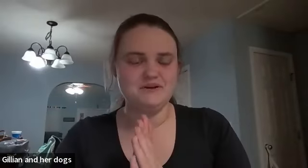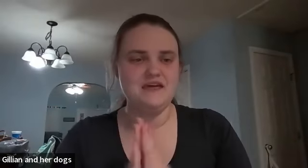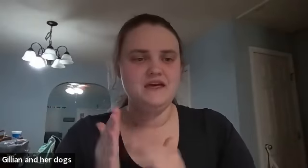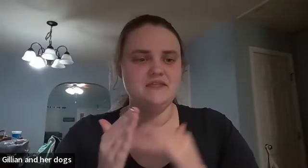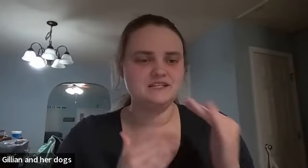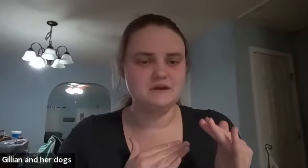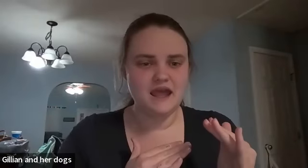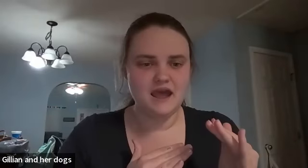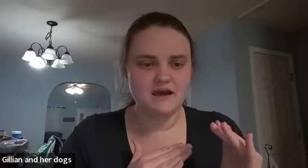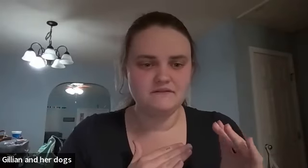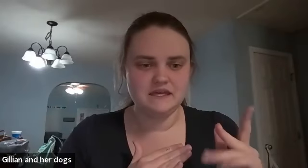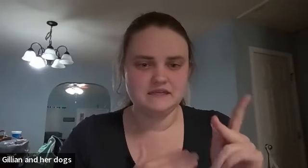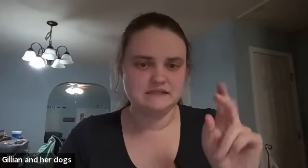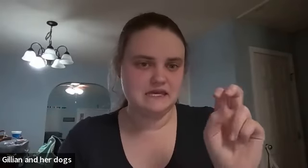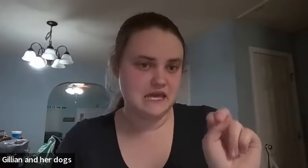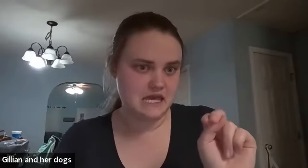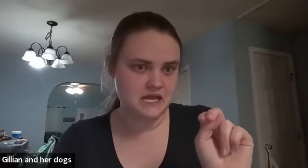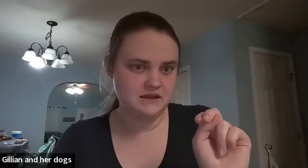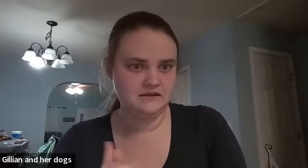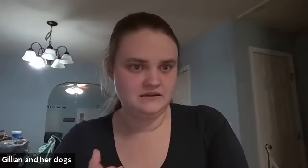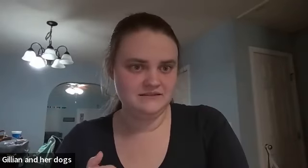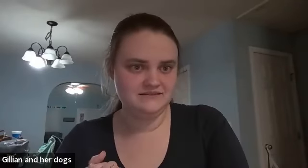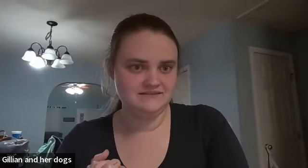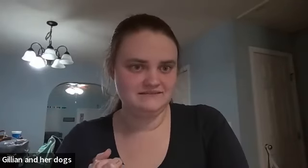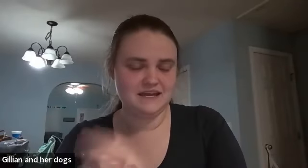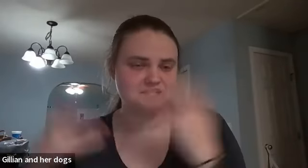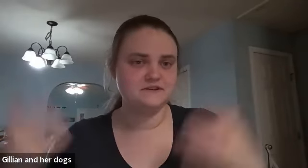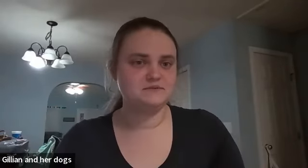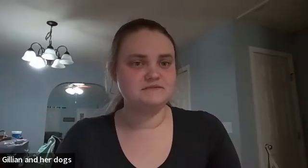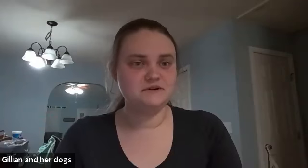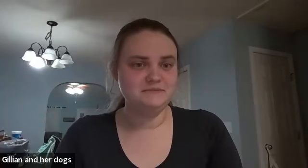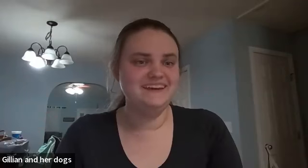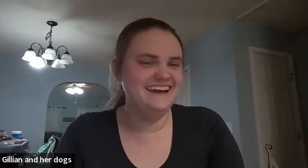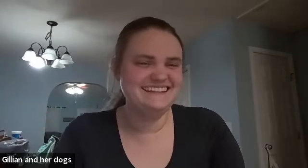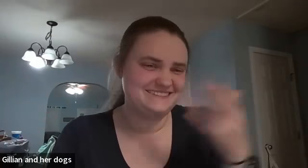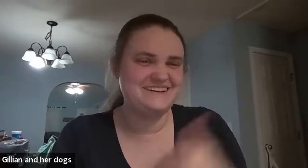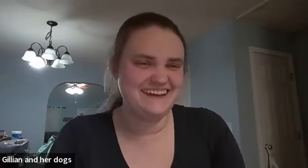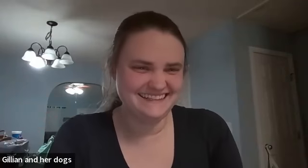Okay, the next one I have is Ken. I just finger spelled it for you. So go ahead.